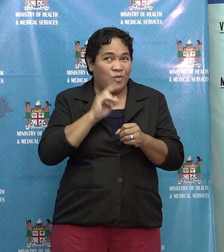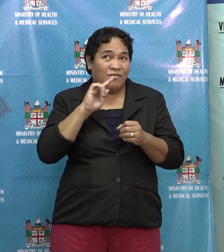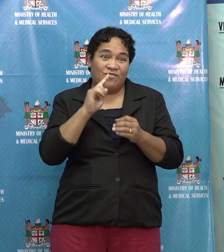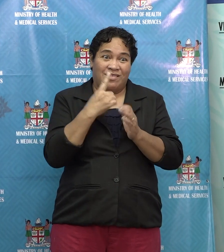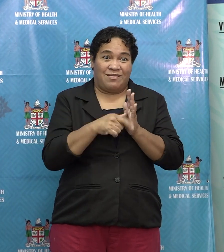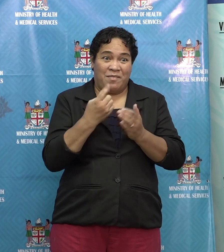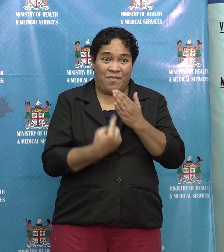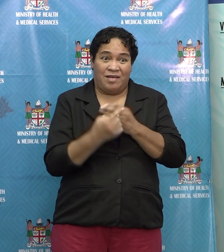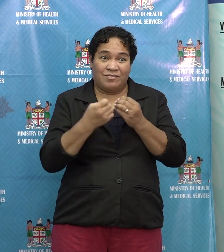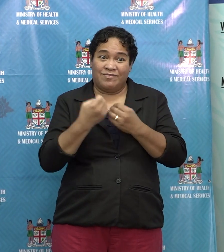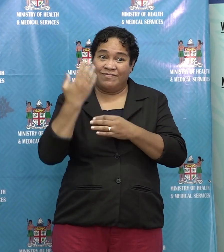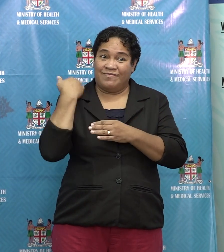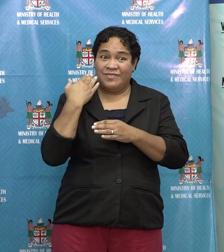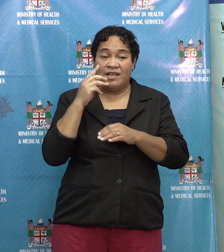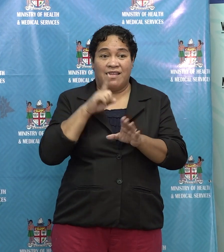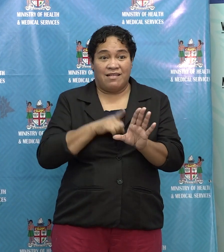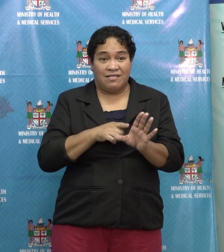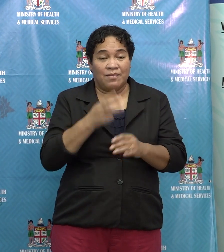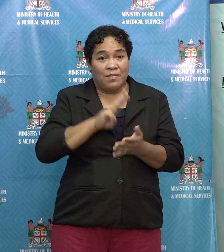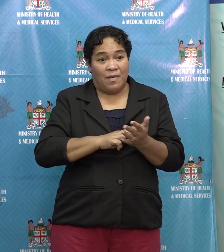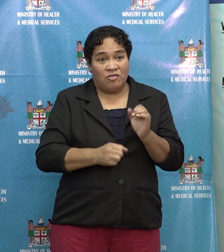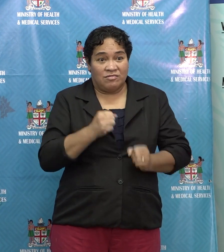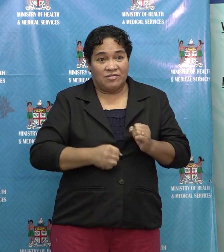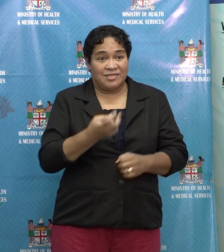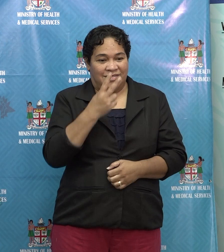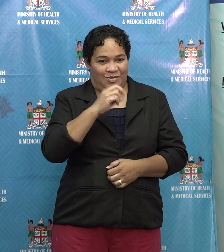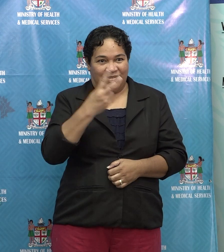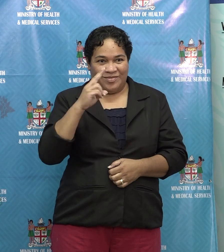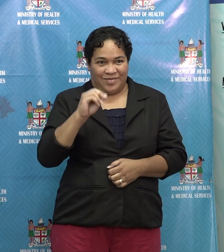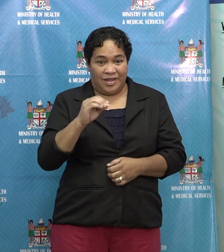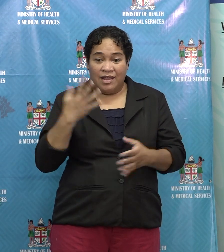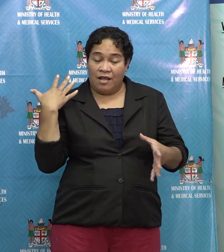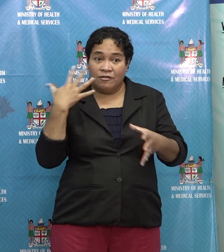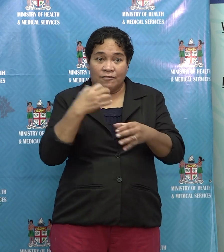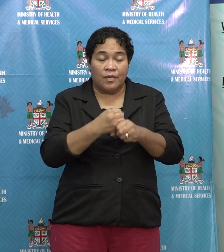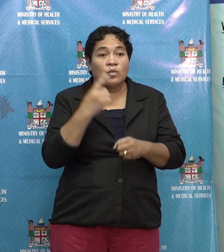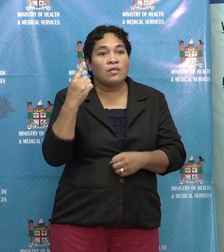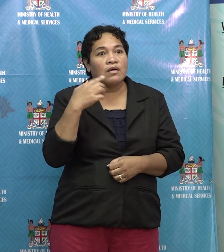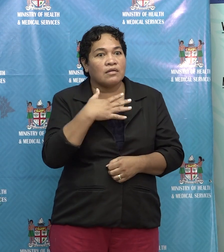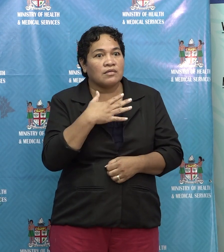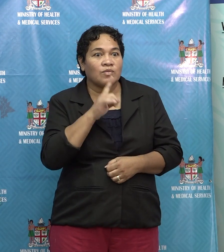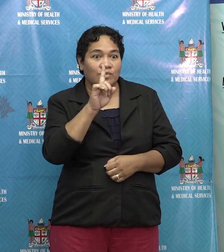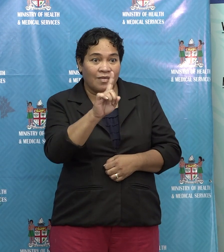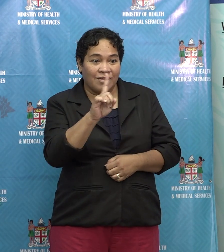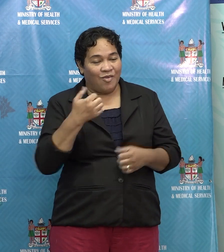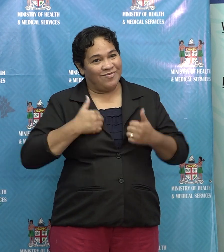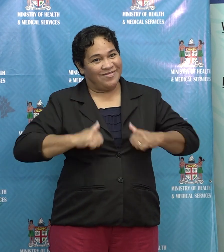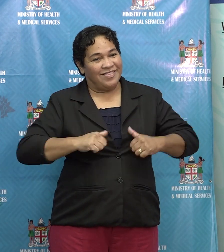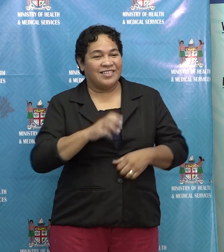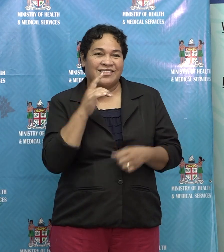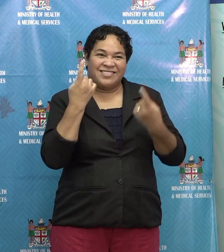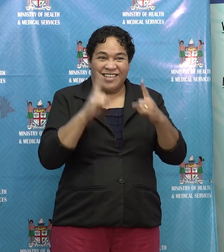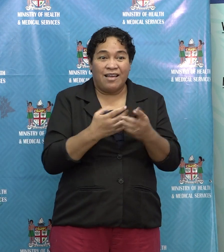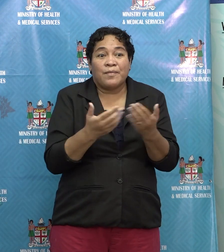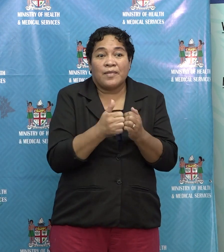Fiji on March the 19th of 2020. We've now had 101 recoveries and 3 deaths. A total of